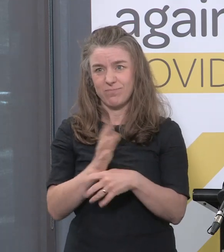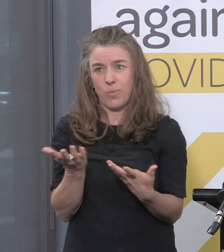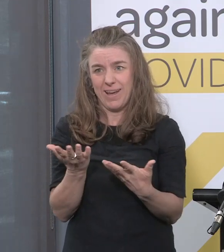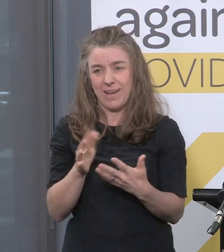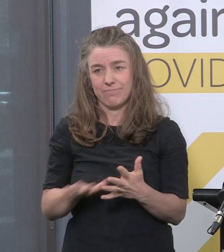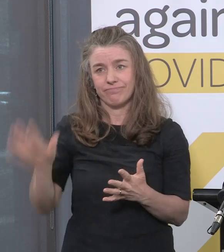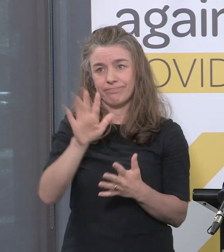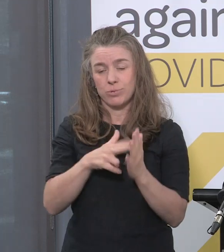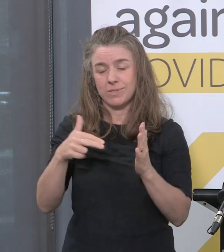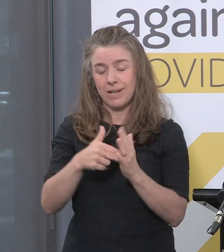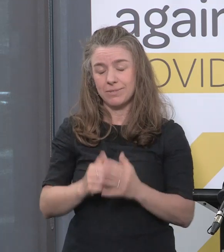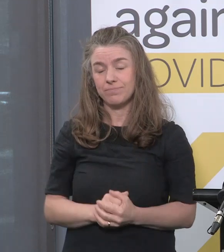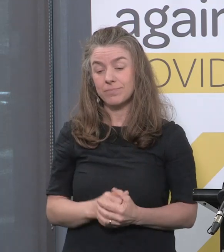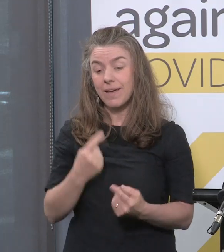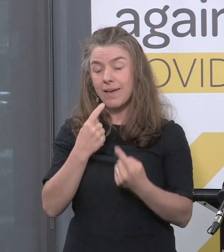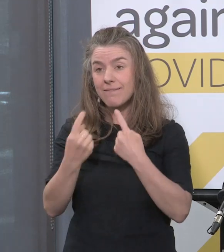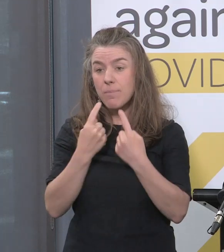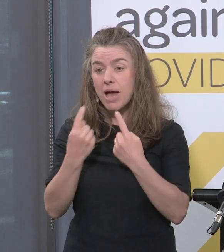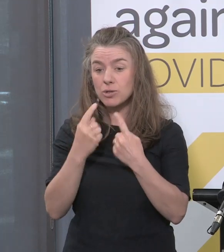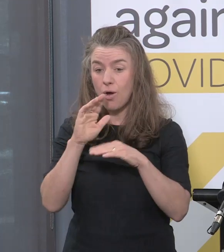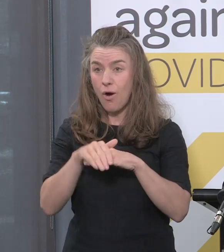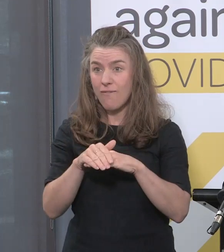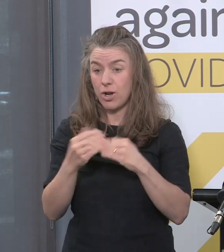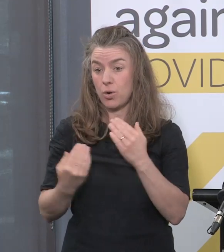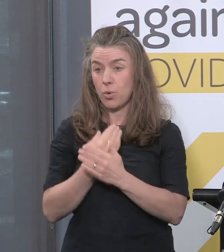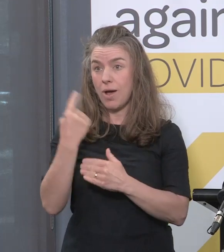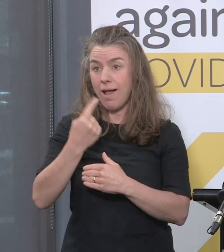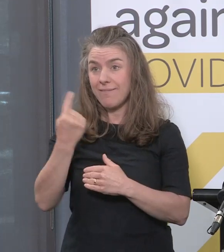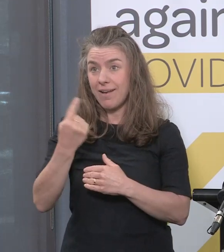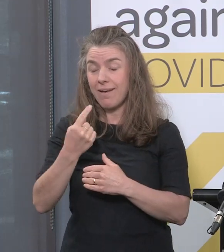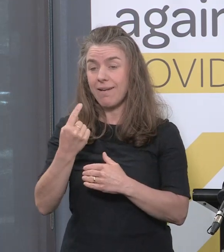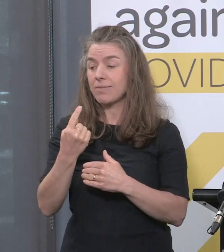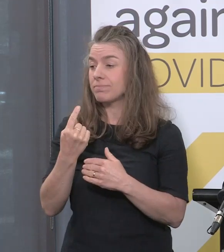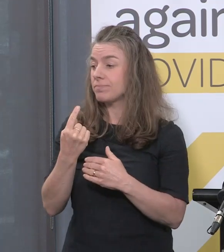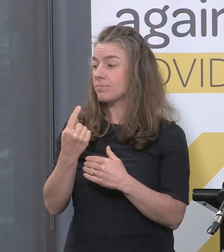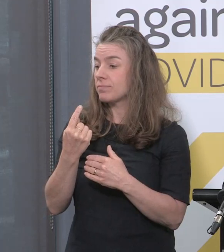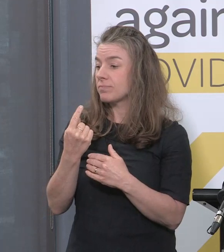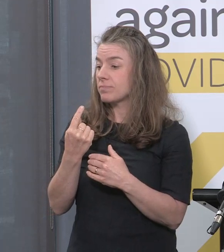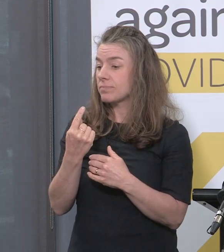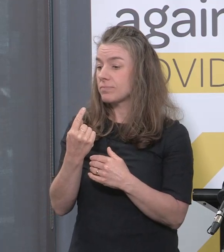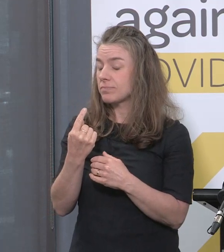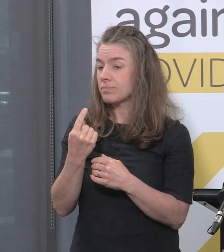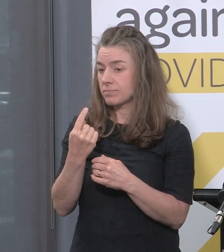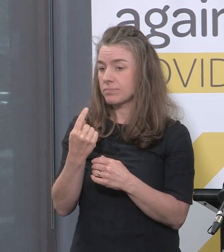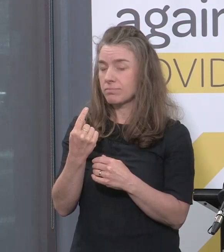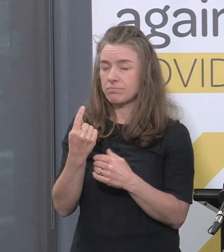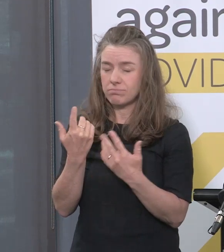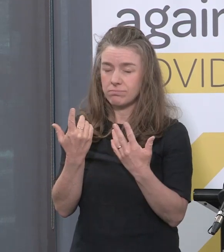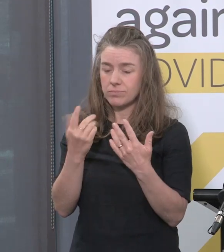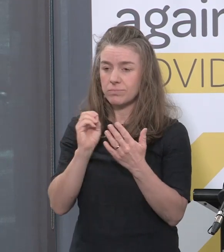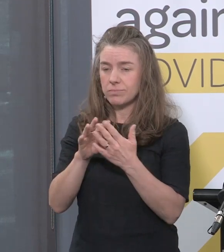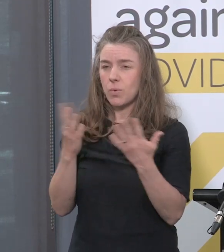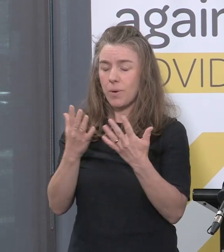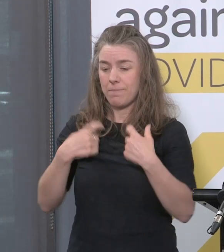Details for each of the cases, including flight information where applicable, and it may not be applicable if the